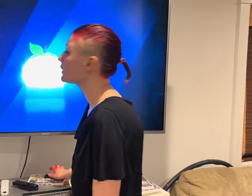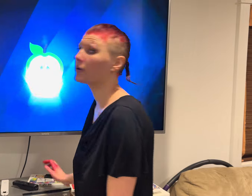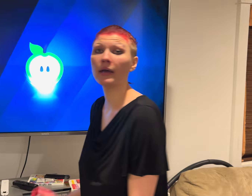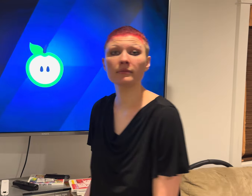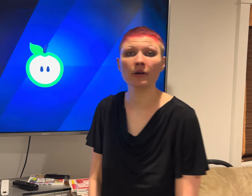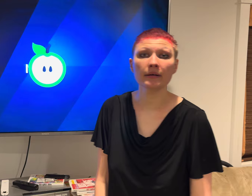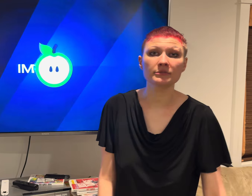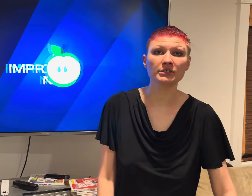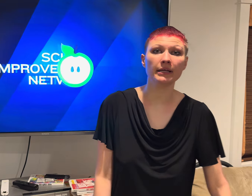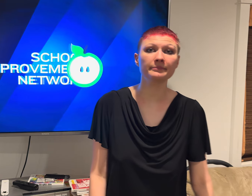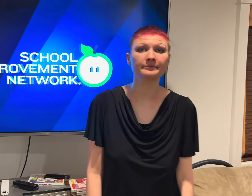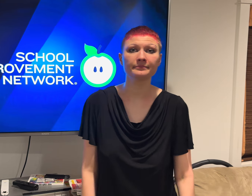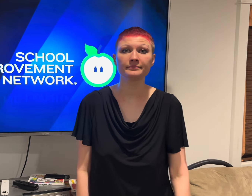Okay, all right, just kidding.